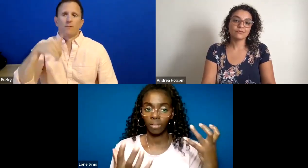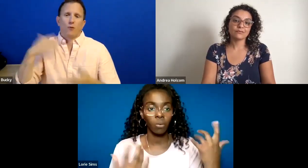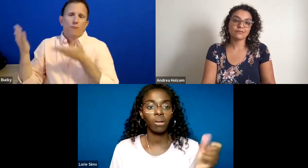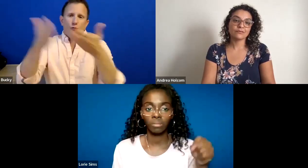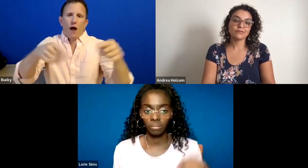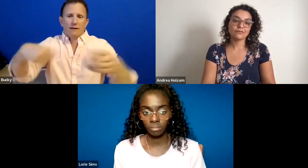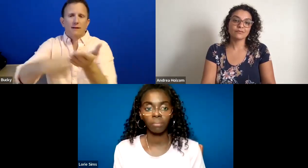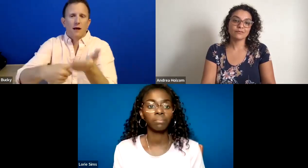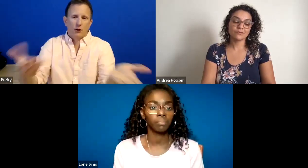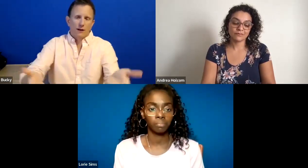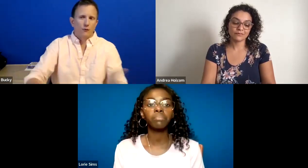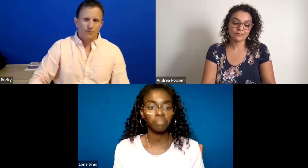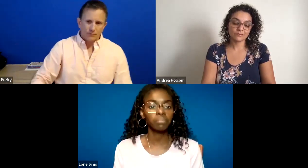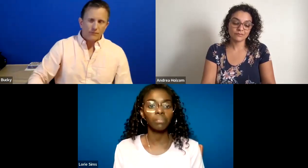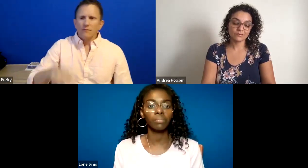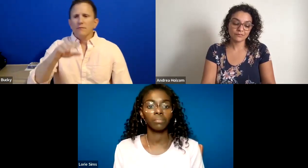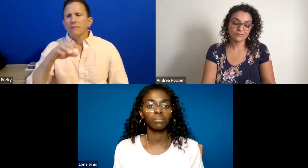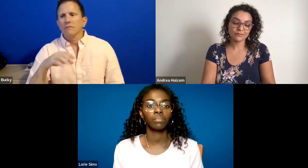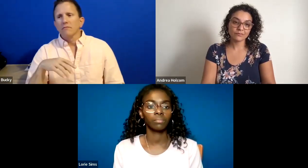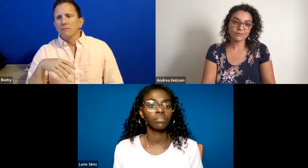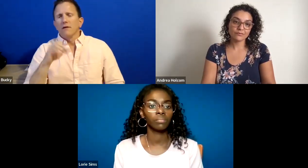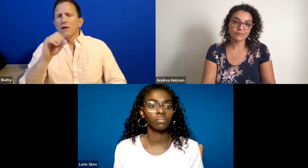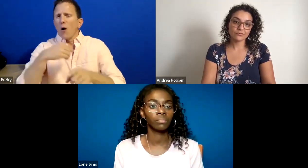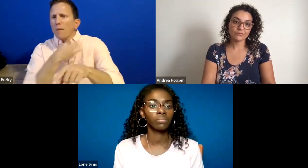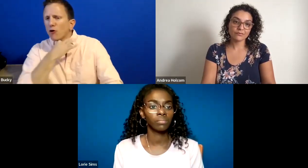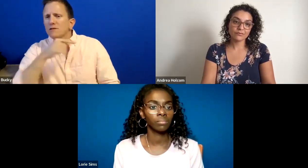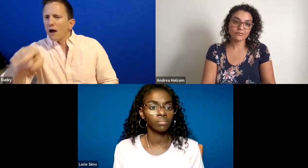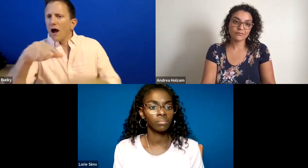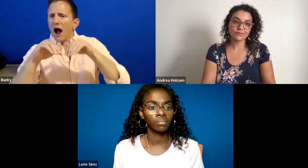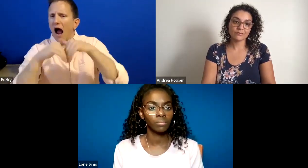all game. And so we brought this discussion to you.